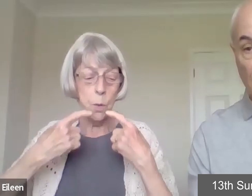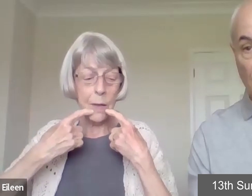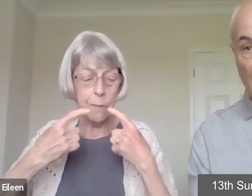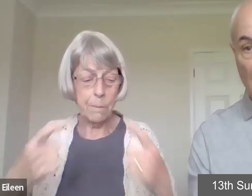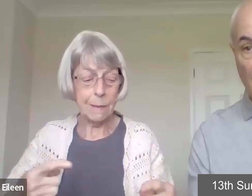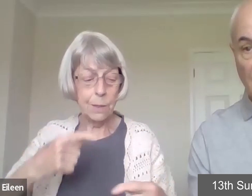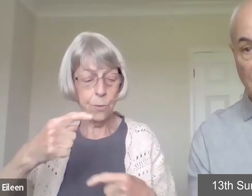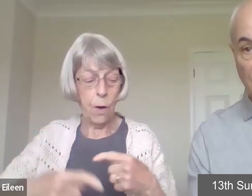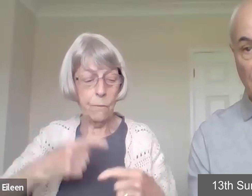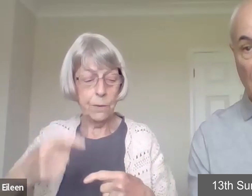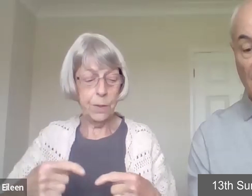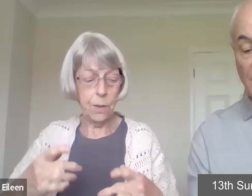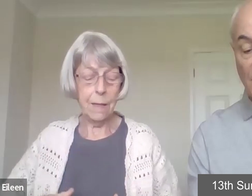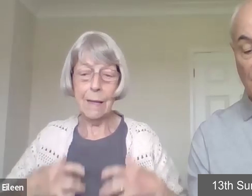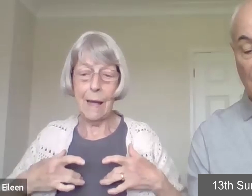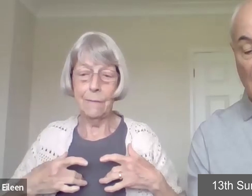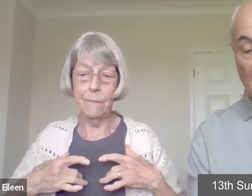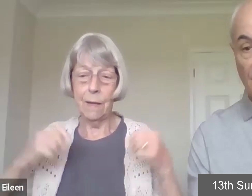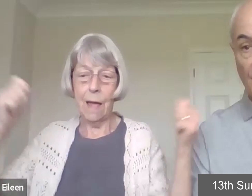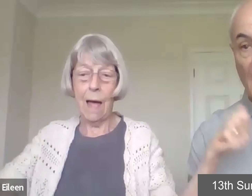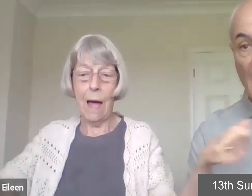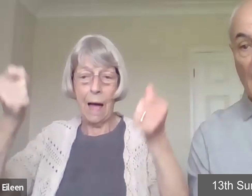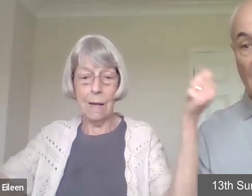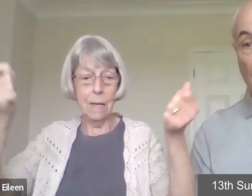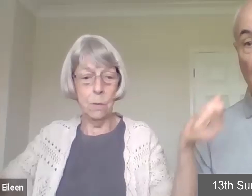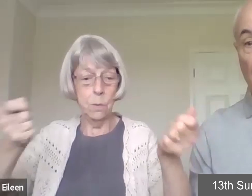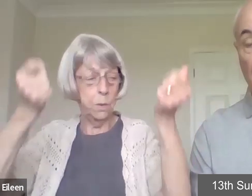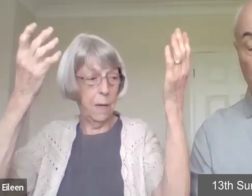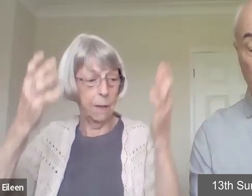You have the message of eternal life. Hallelujah.